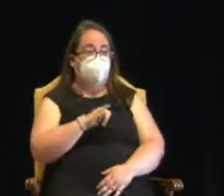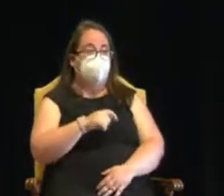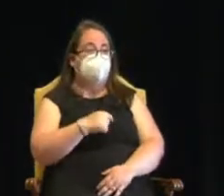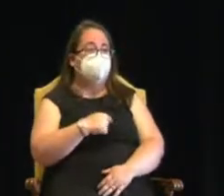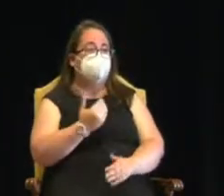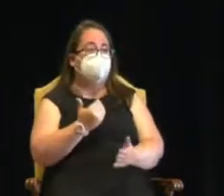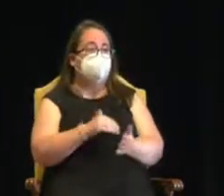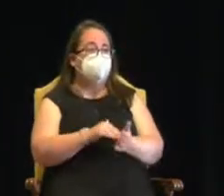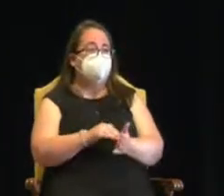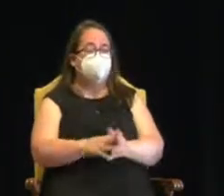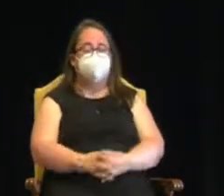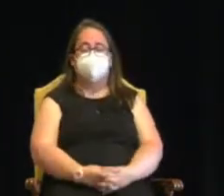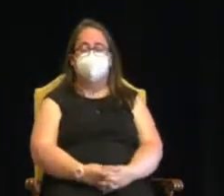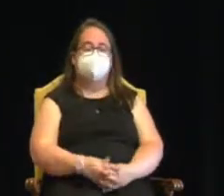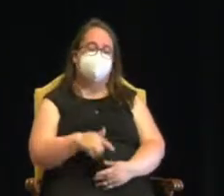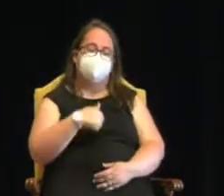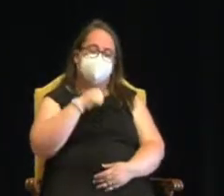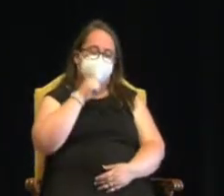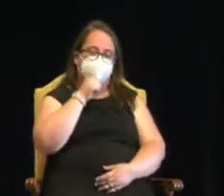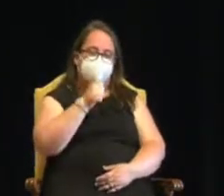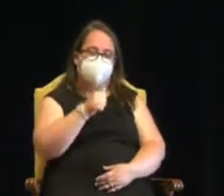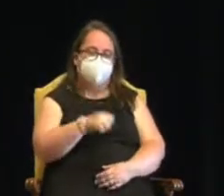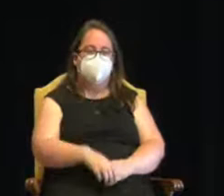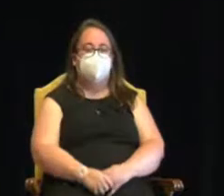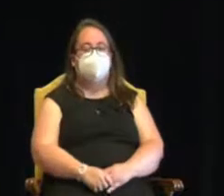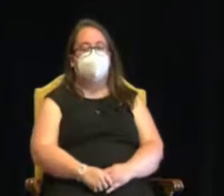again. I'm not that person anymore.